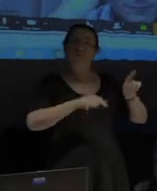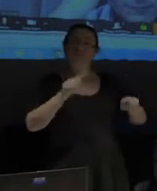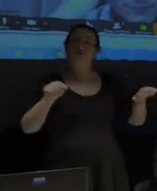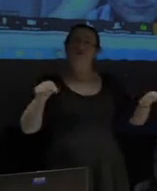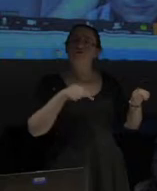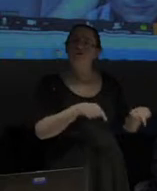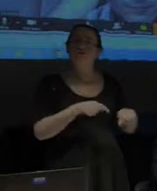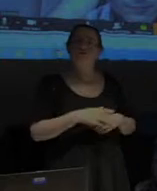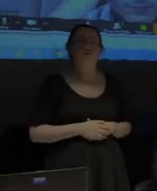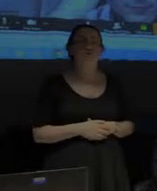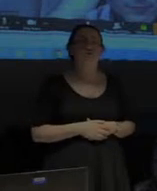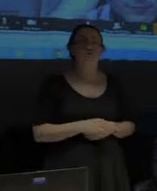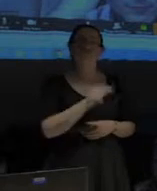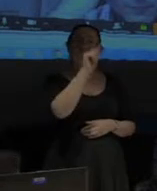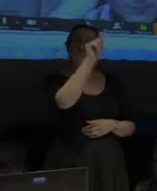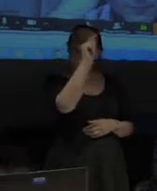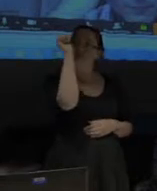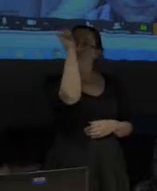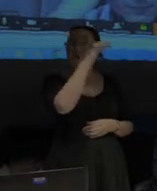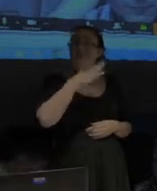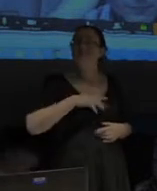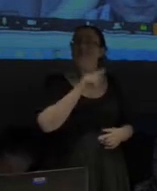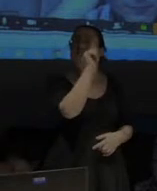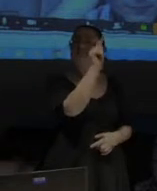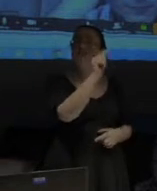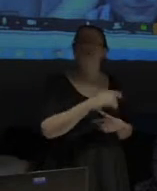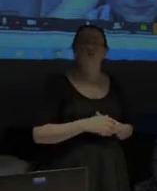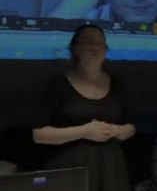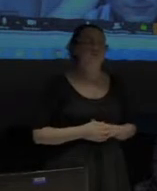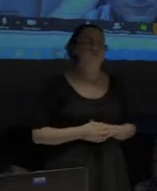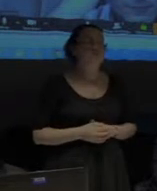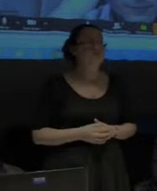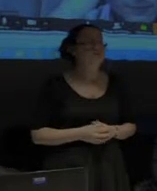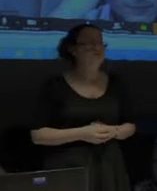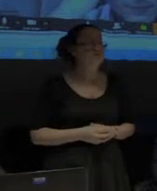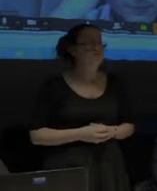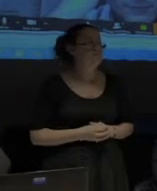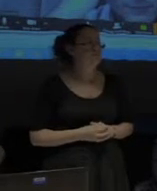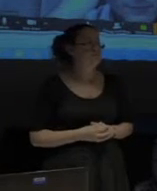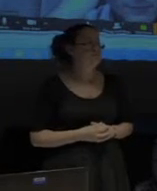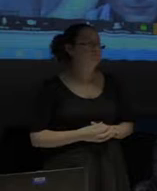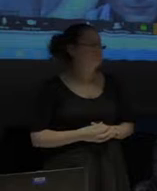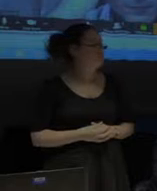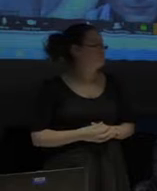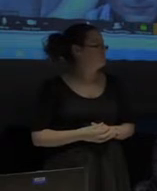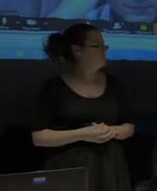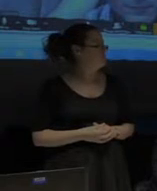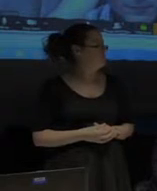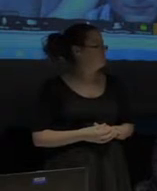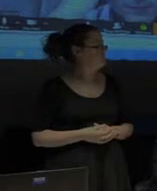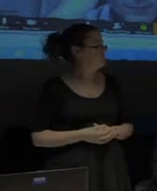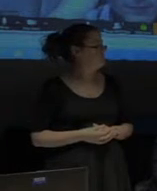know, leaders need to be smart, and they need to demonstrate that smartness, I think, in this regard. Yeah, great. Olive.